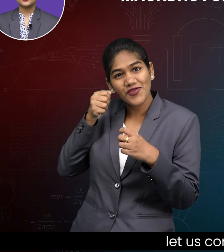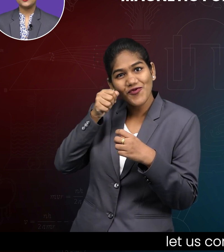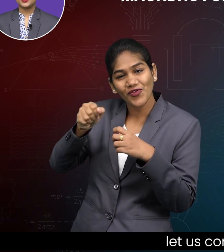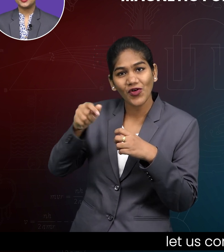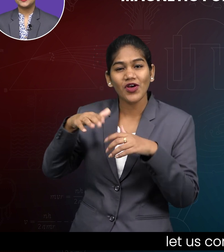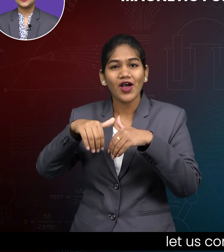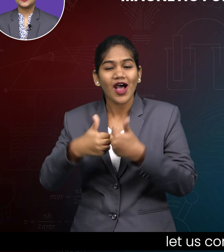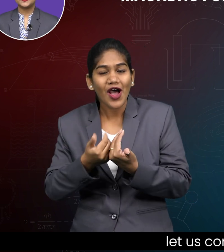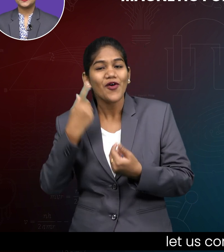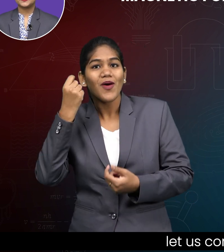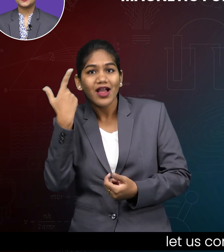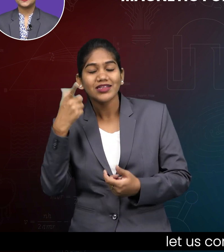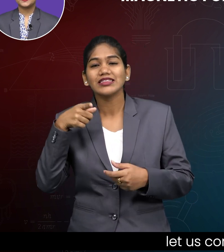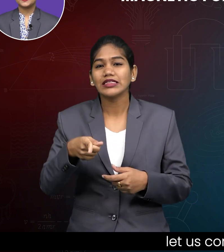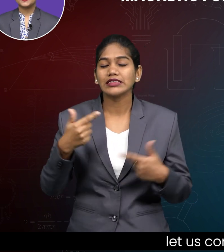an activity.